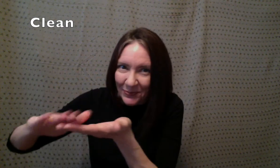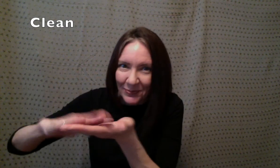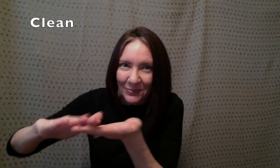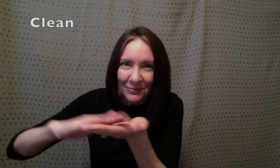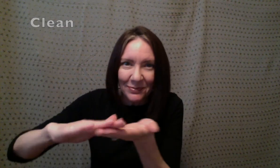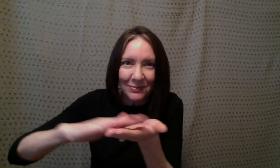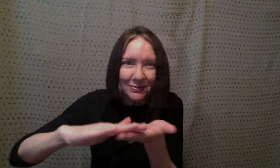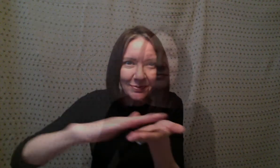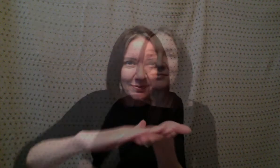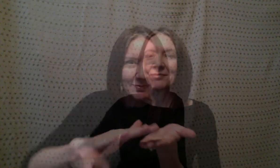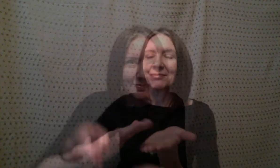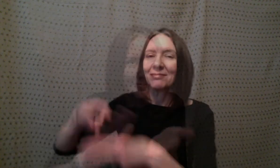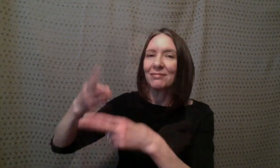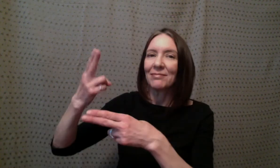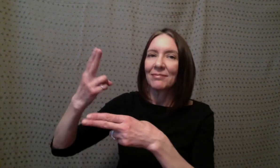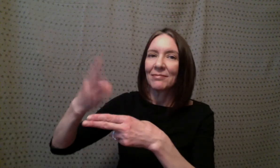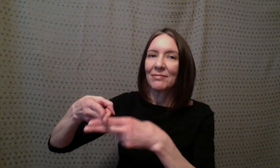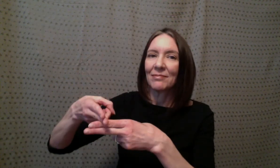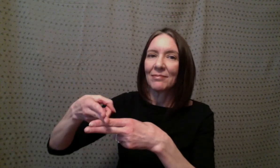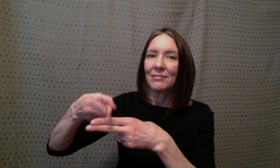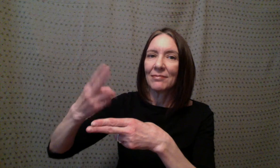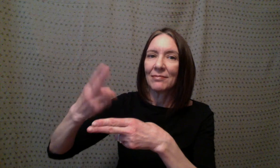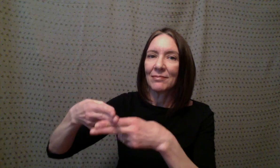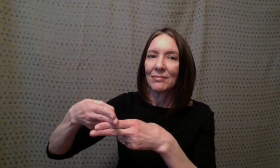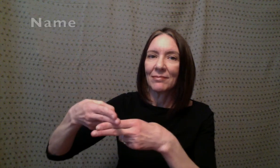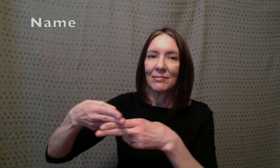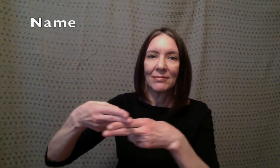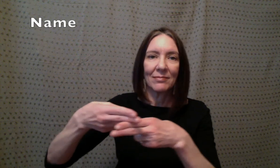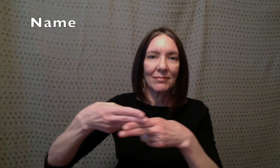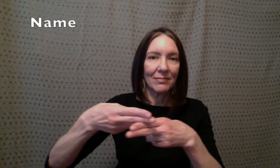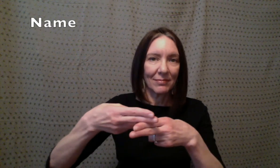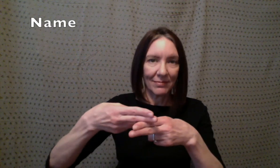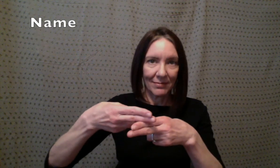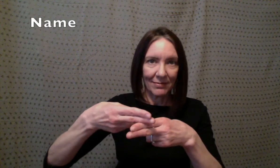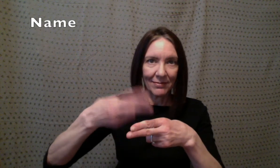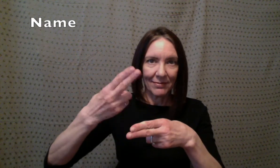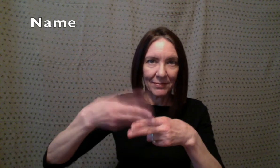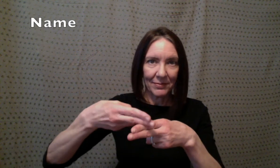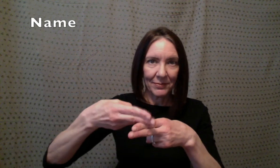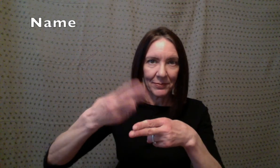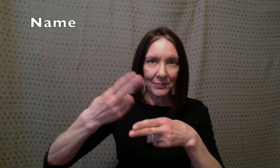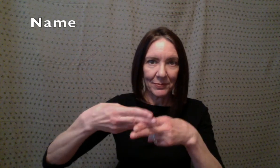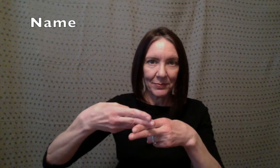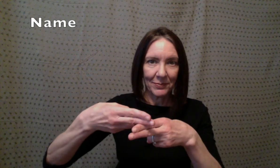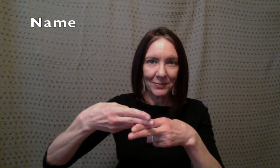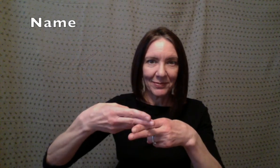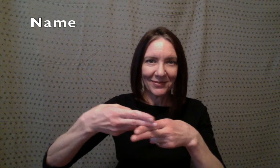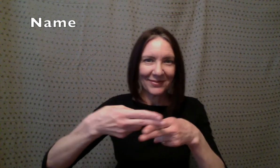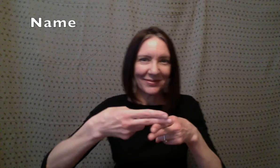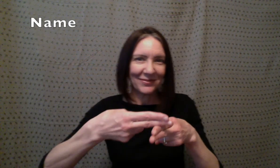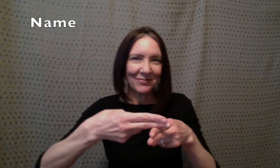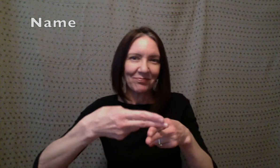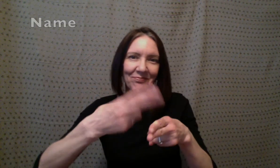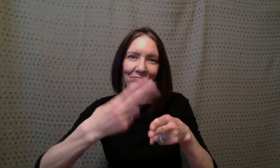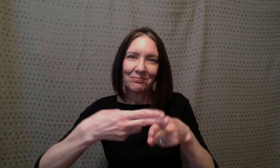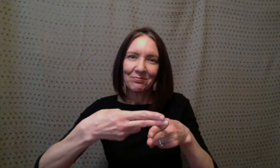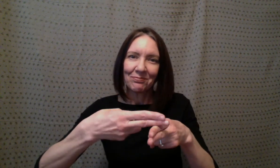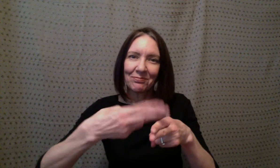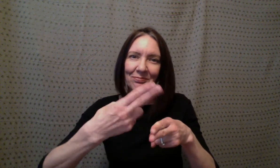means clean. This is the sign name. Name. Two H hand